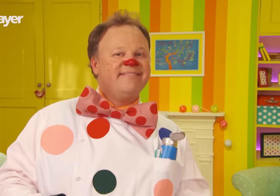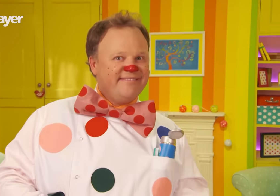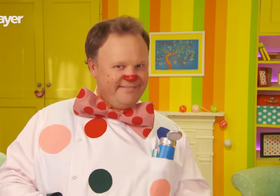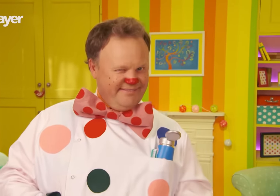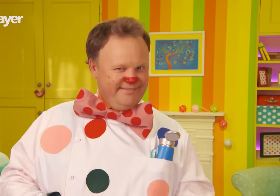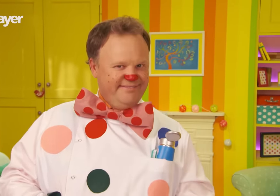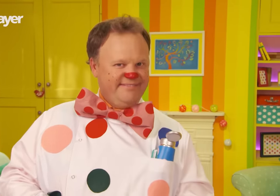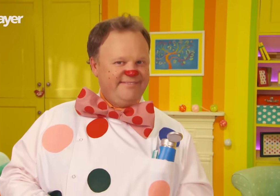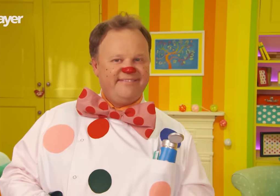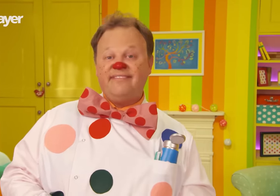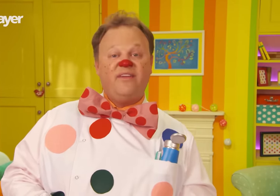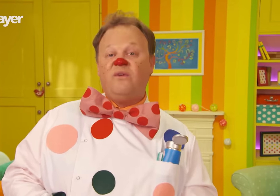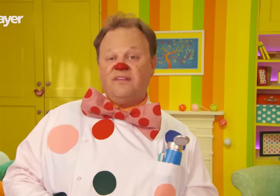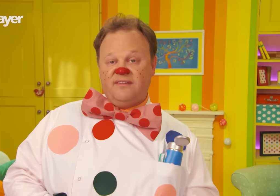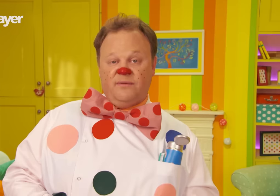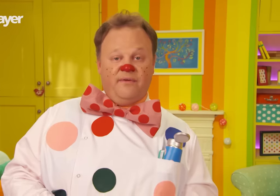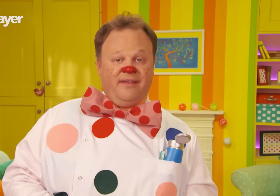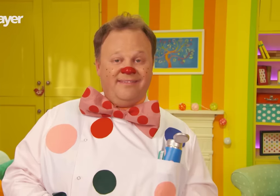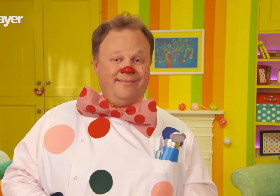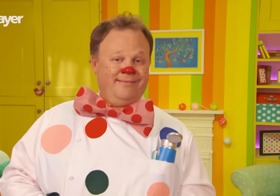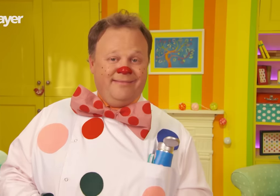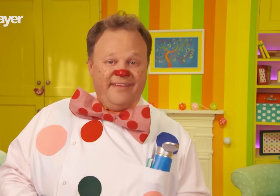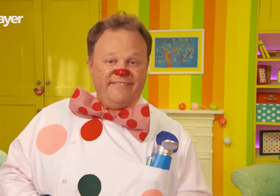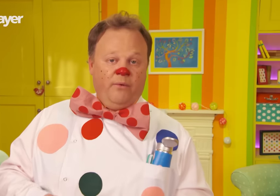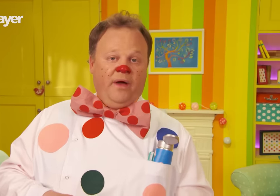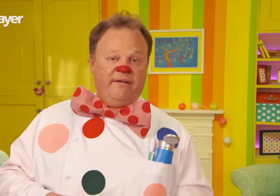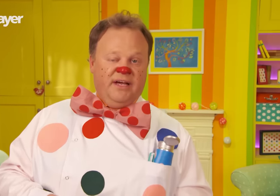Not you, Dentist Tumble, Mrs. Squawk.